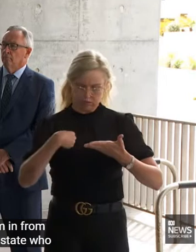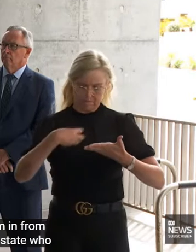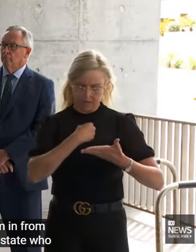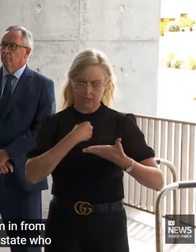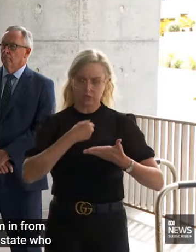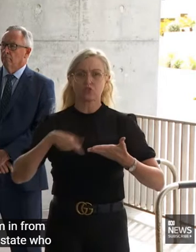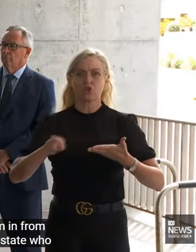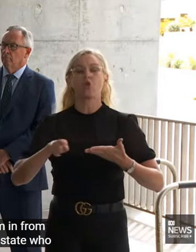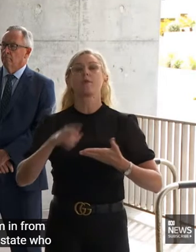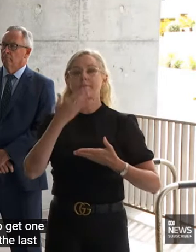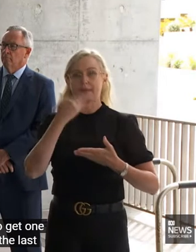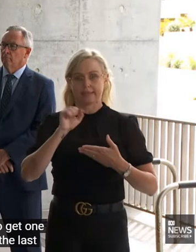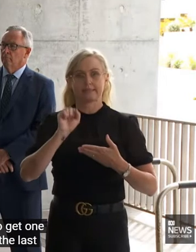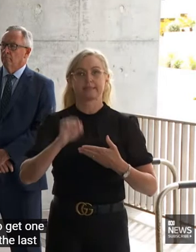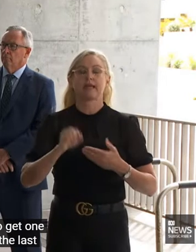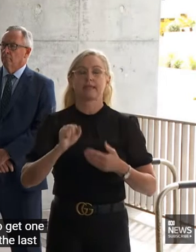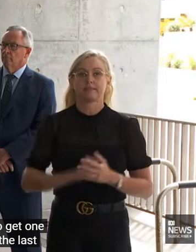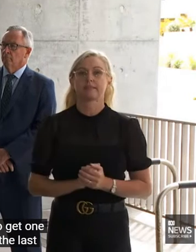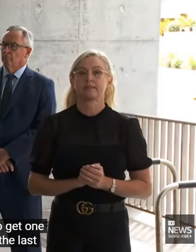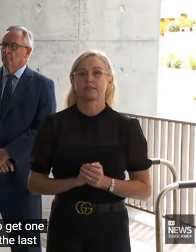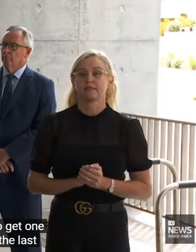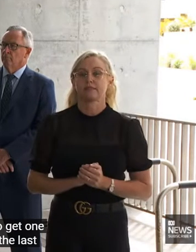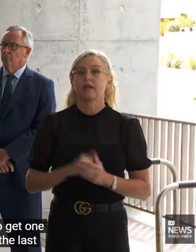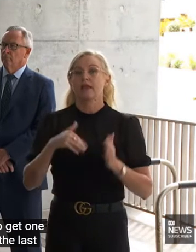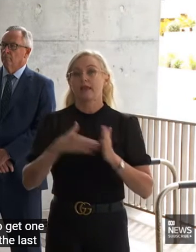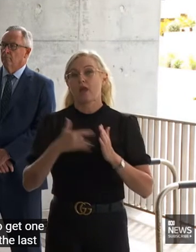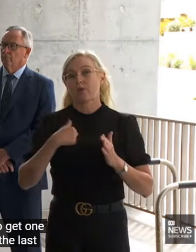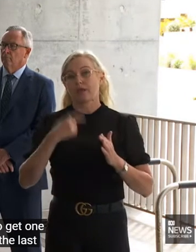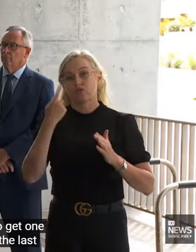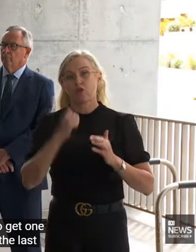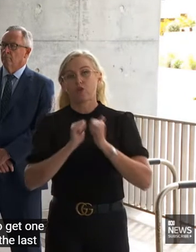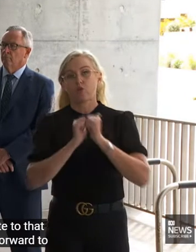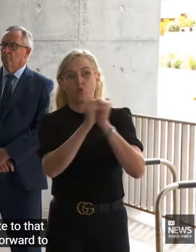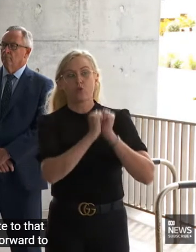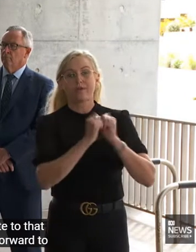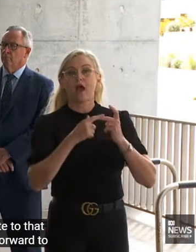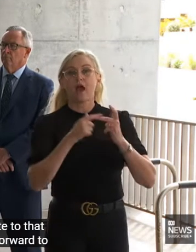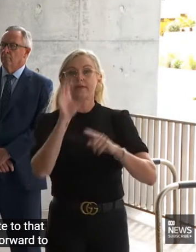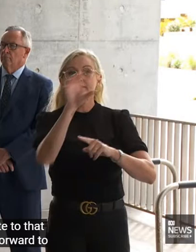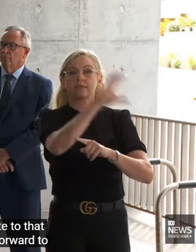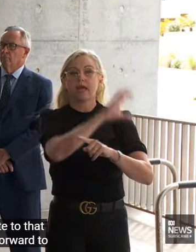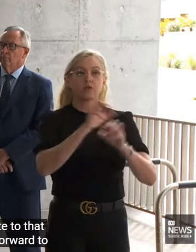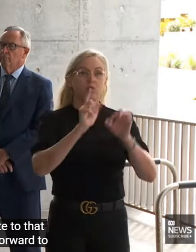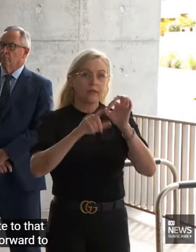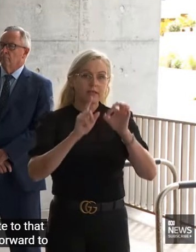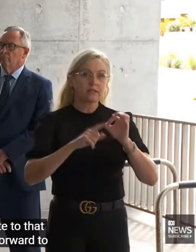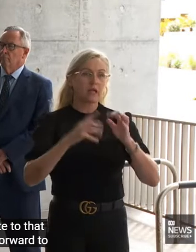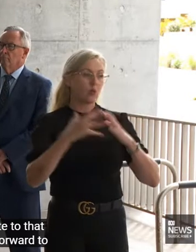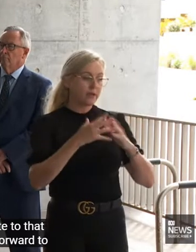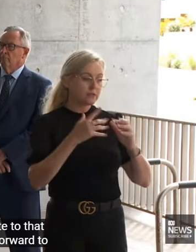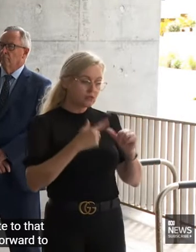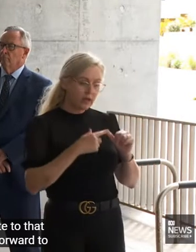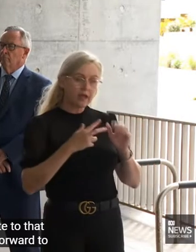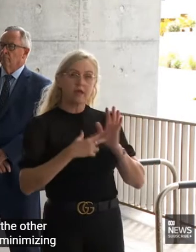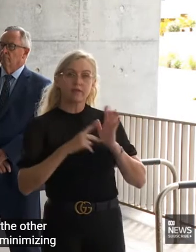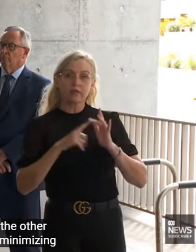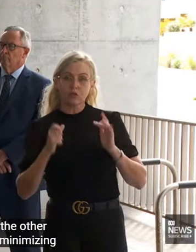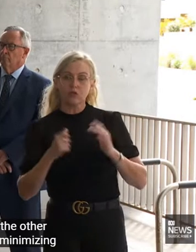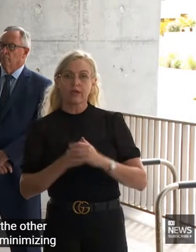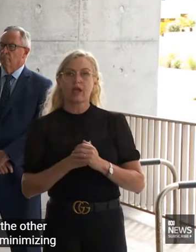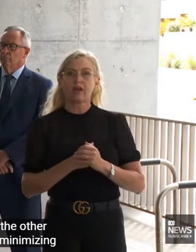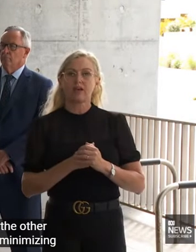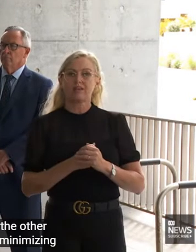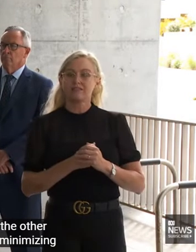I continue to look forward to to work with the other state premiers about minimising and reducing that requirement because